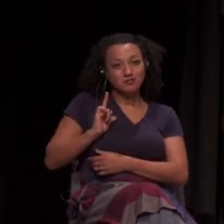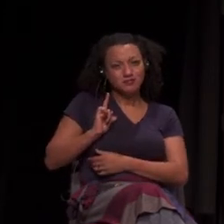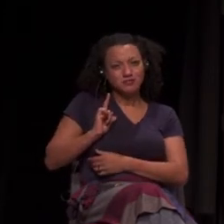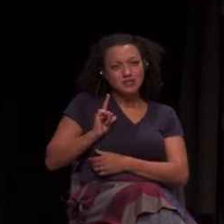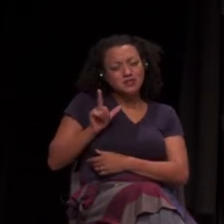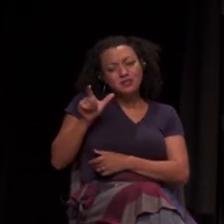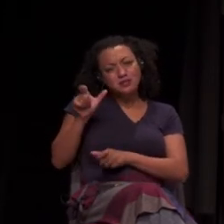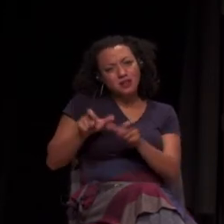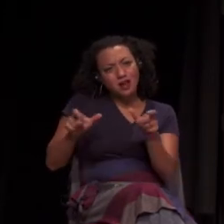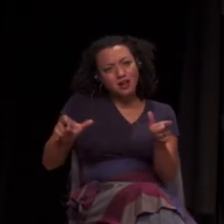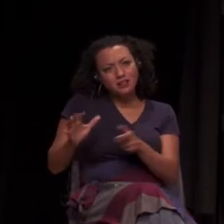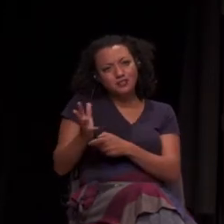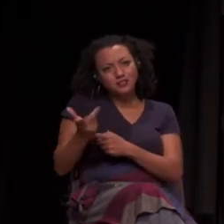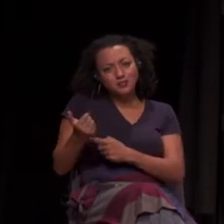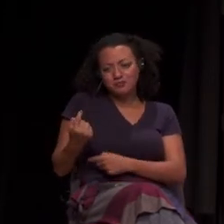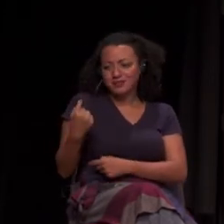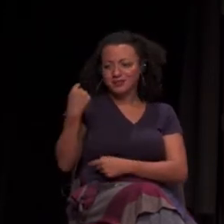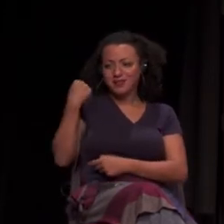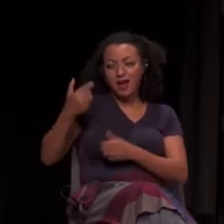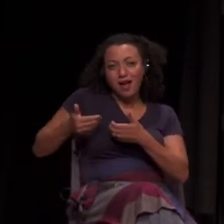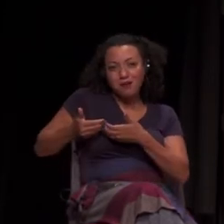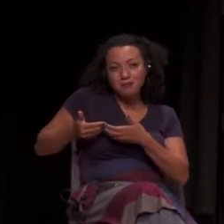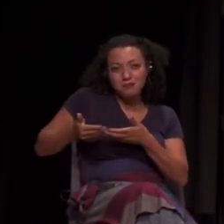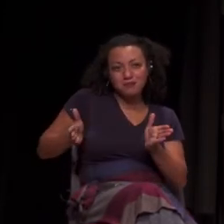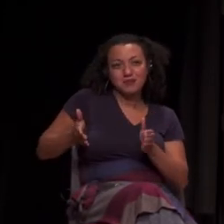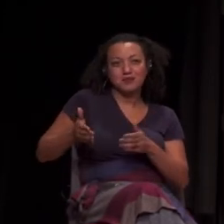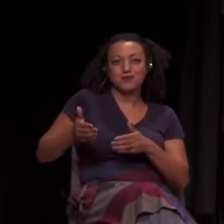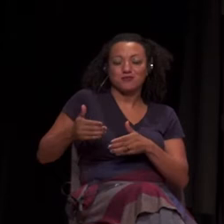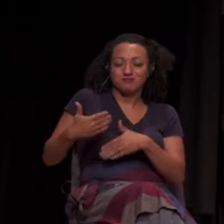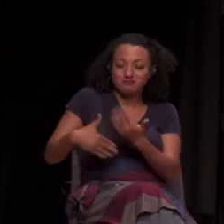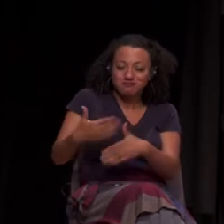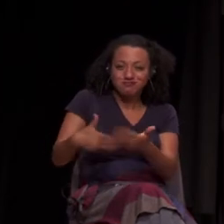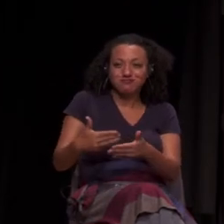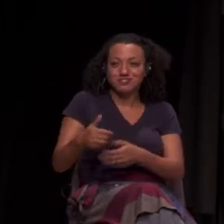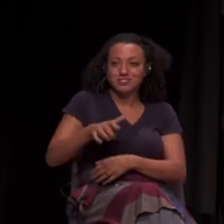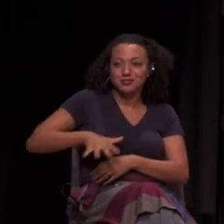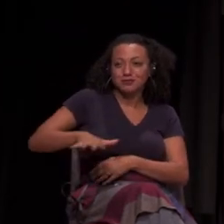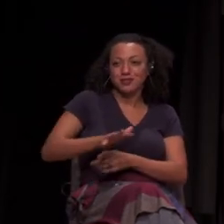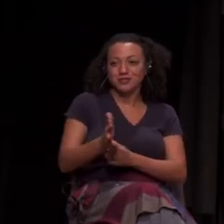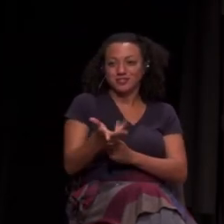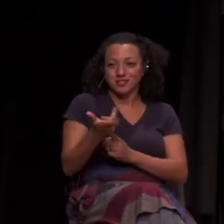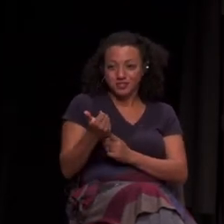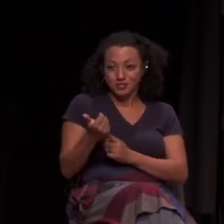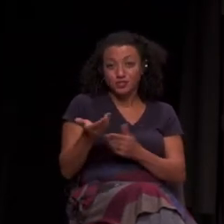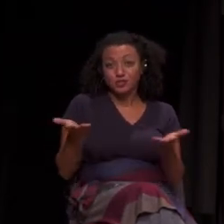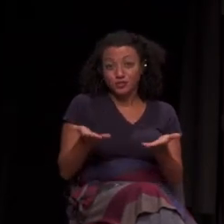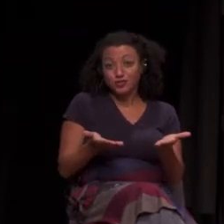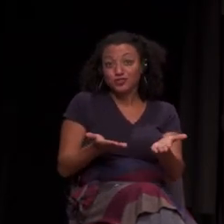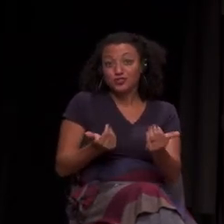the kind of work that's going on now with young black women artists,